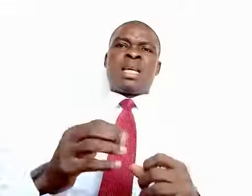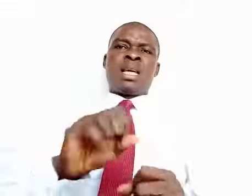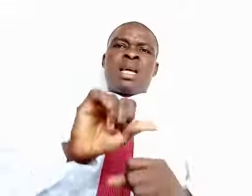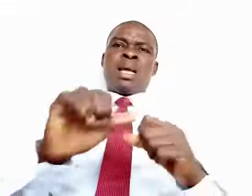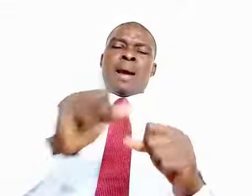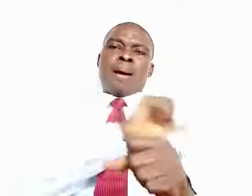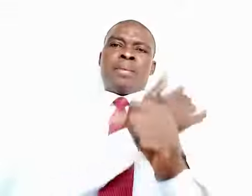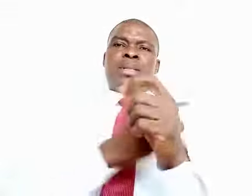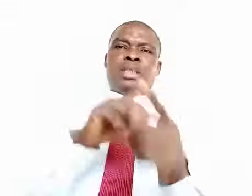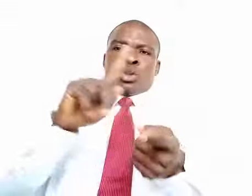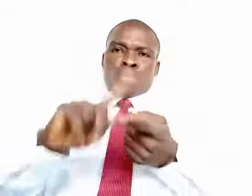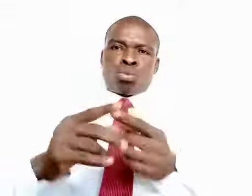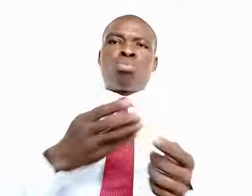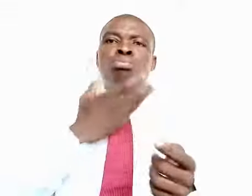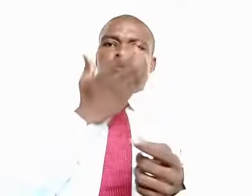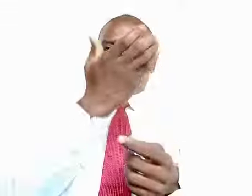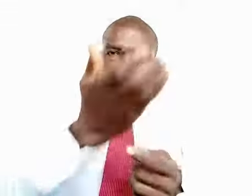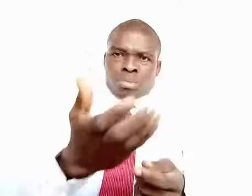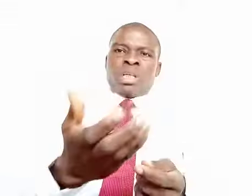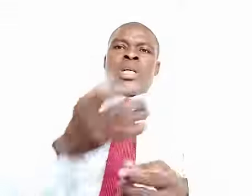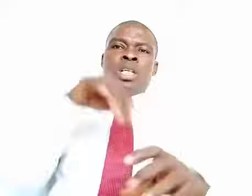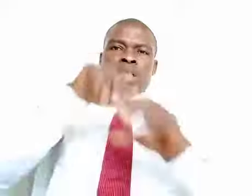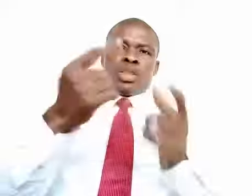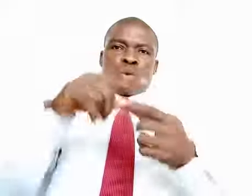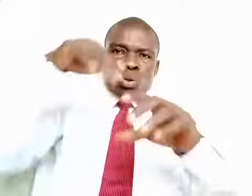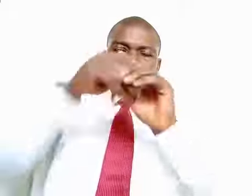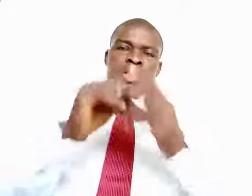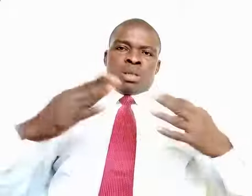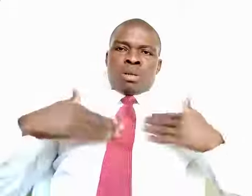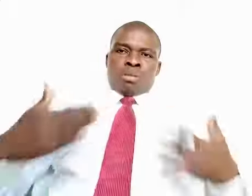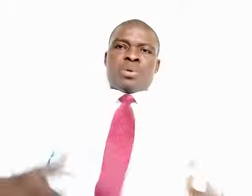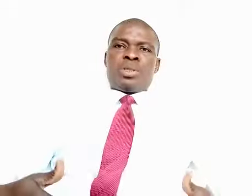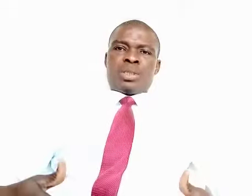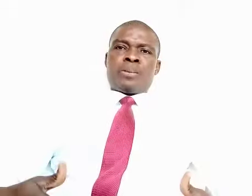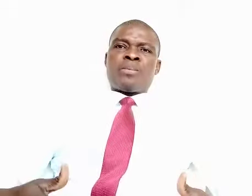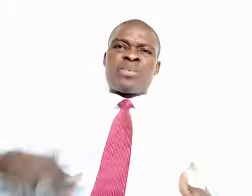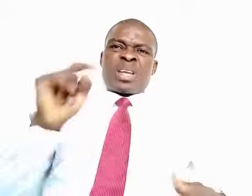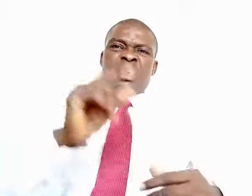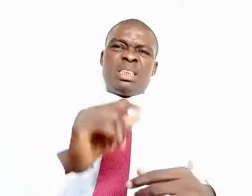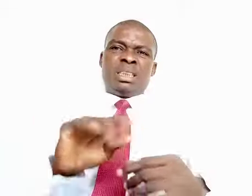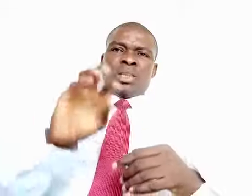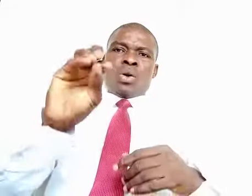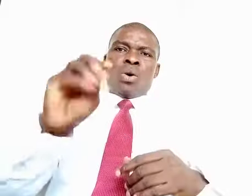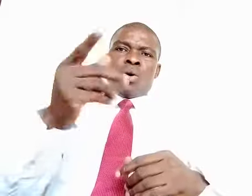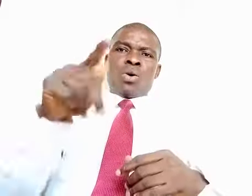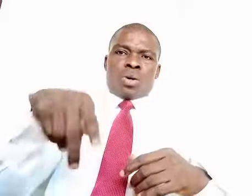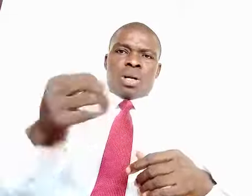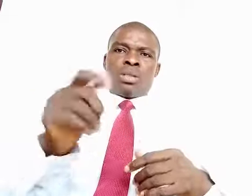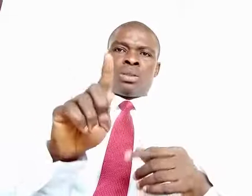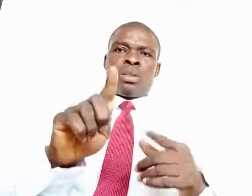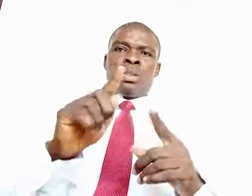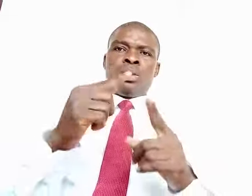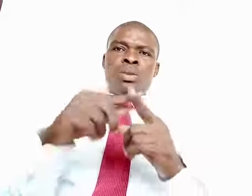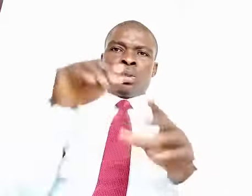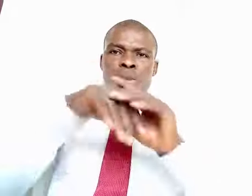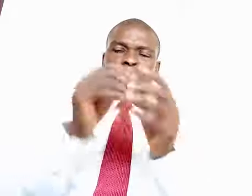the ability to take in air into the body. The organ for taking air in human